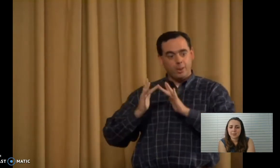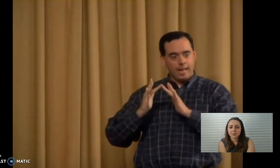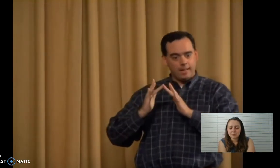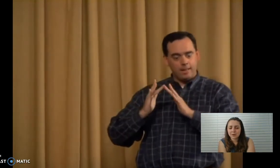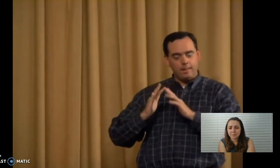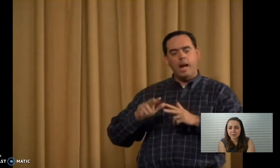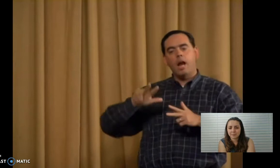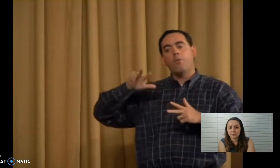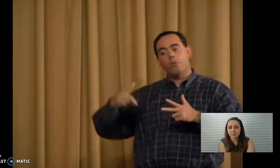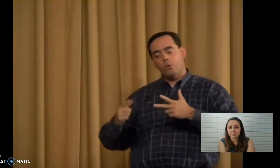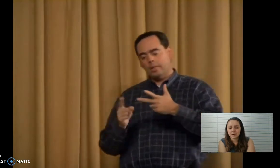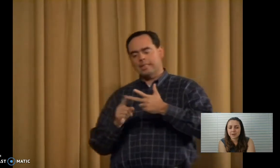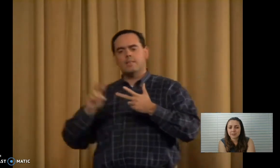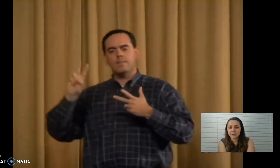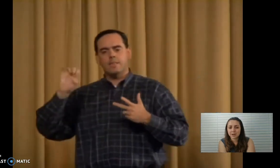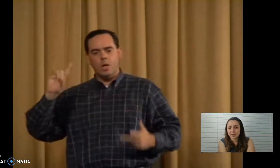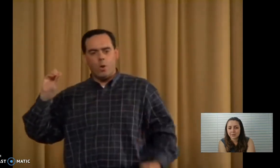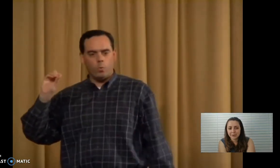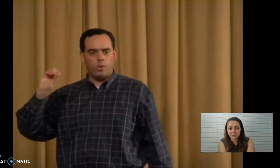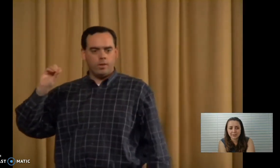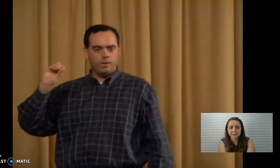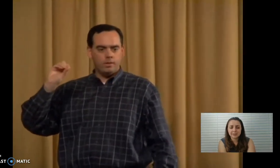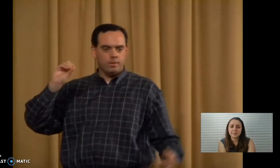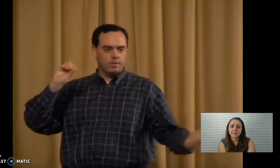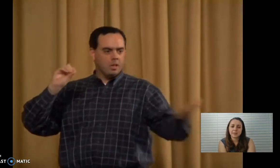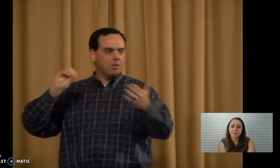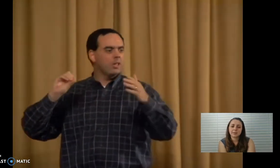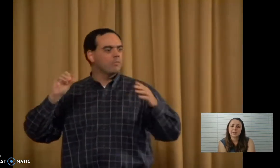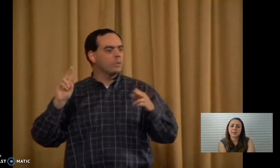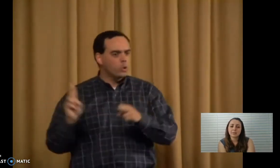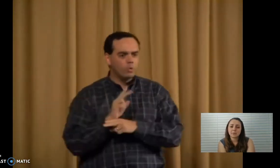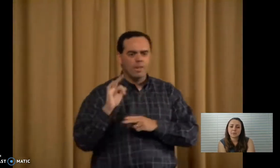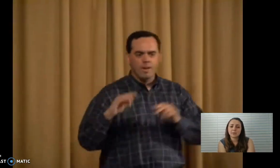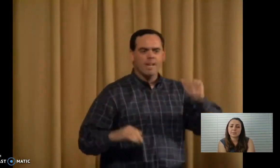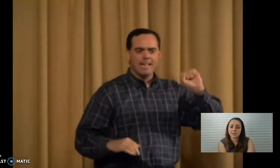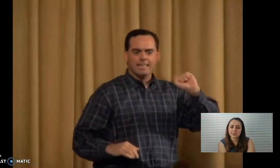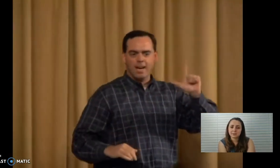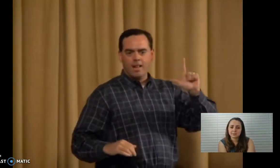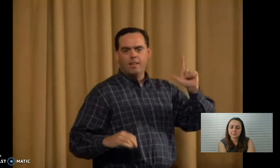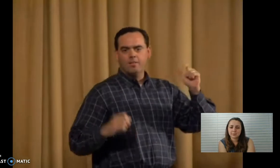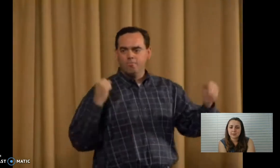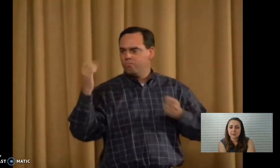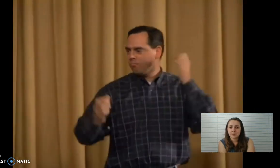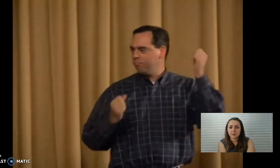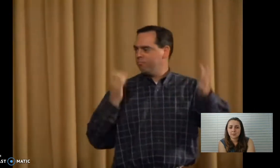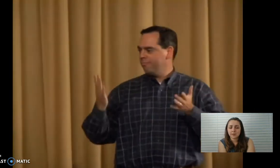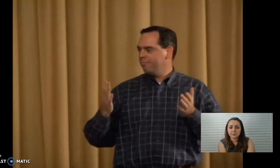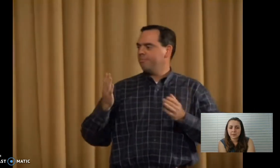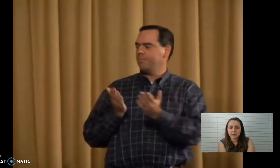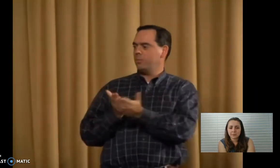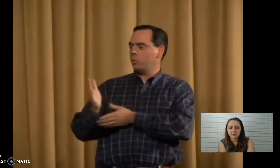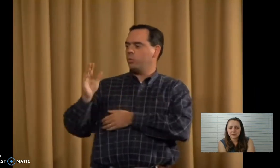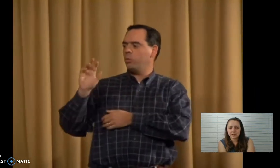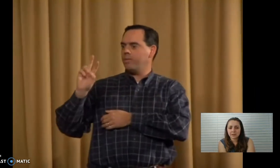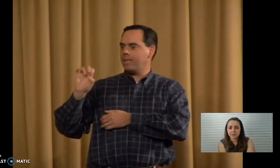Now, imagine what would happen if we are more connected to sharing on the internet. Now, the last one is video. We use